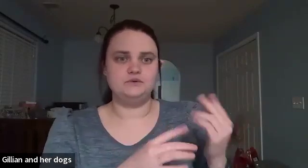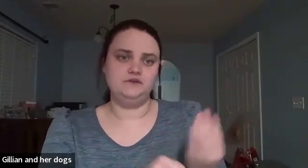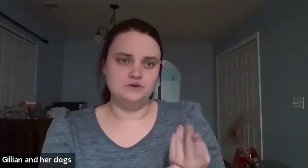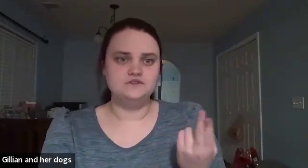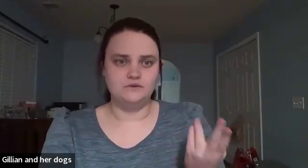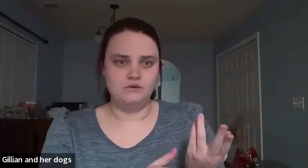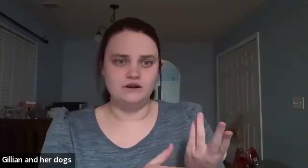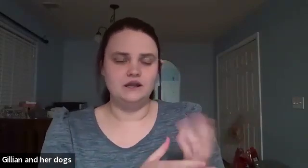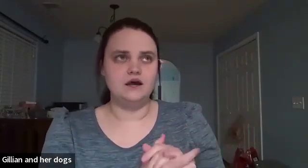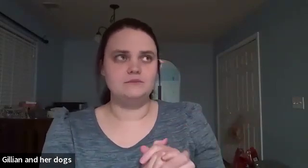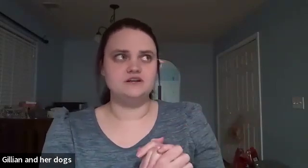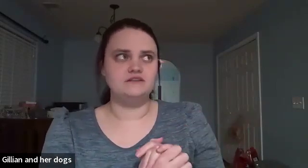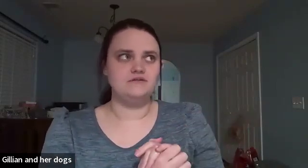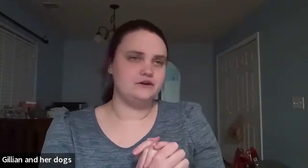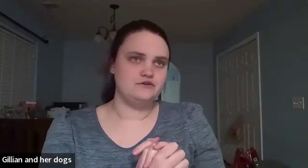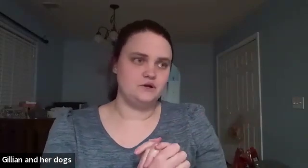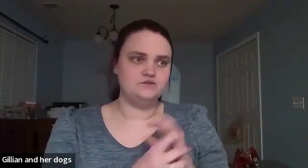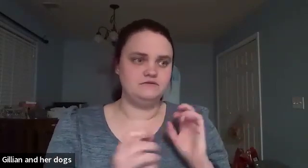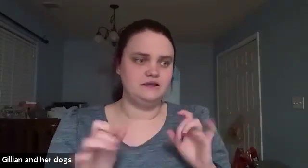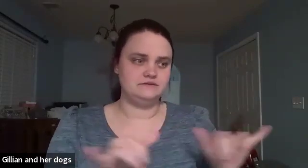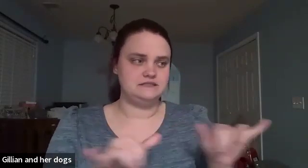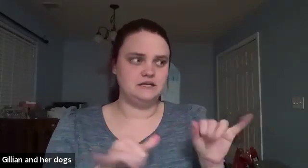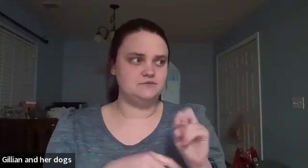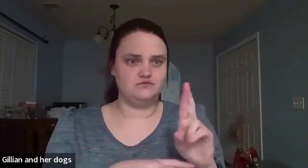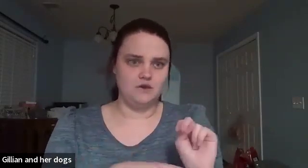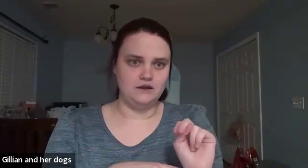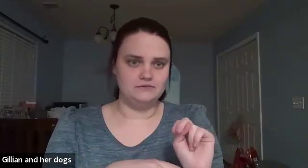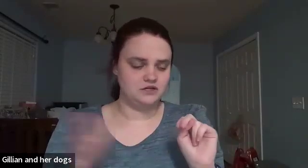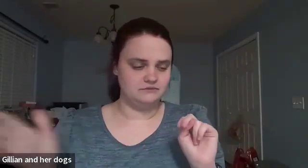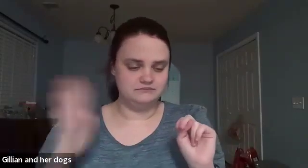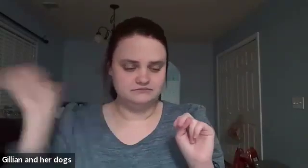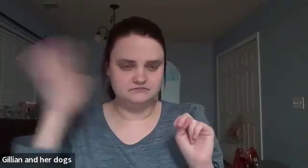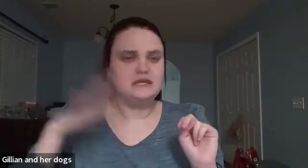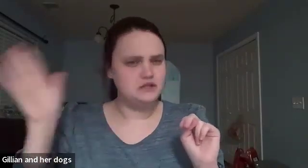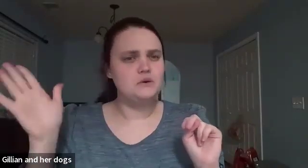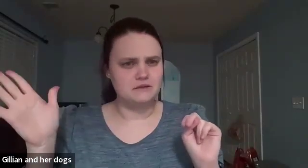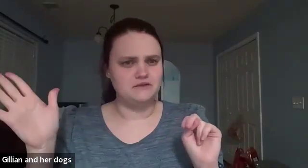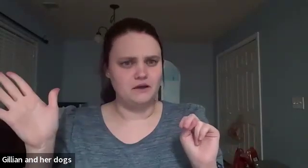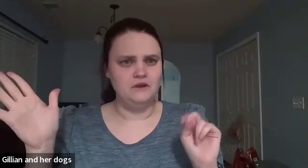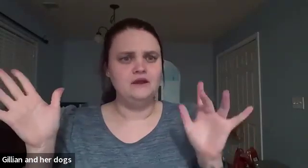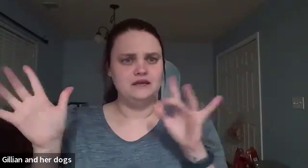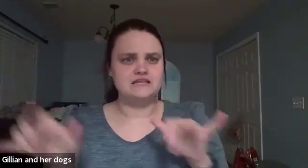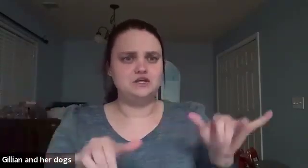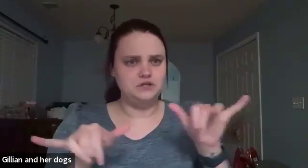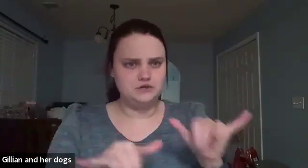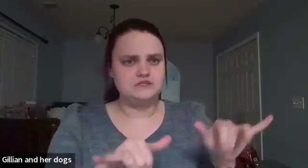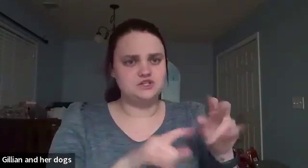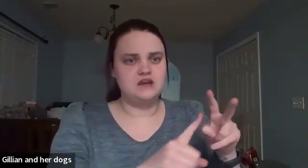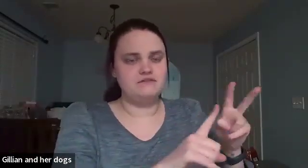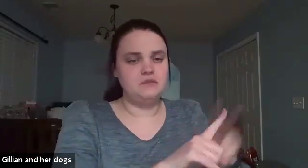we've used for it. I'm trying to think of what are the words we've like synonyms with run. I'm trying, you know what I mean though, is that you would use them just kind of